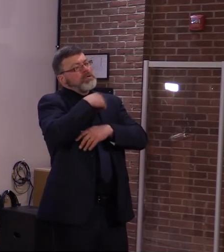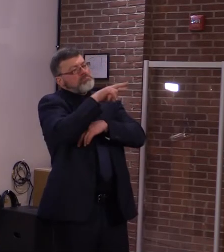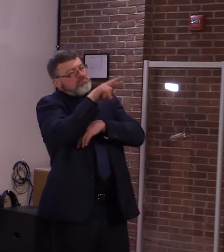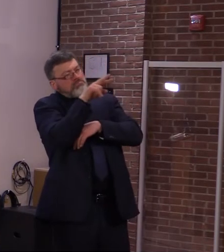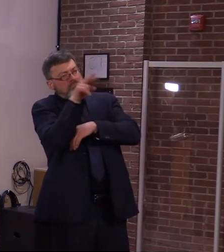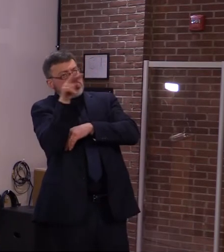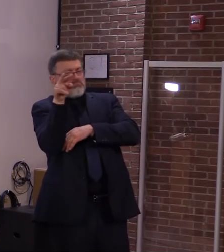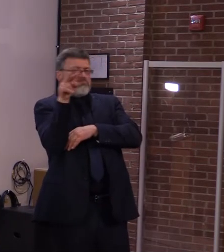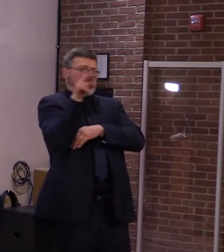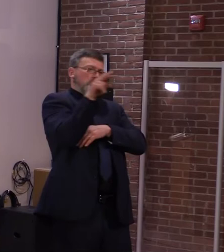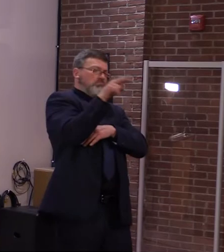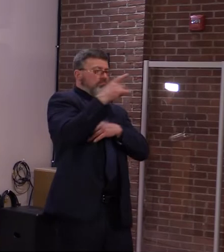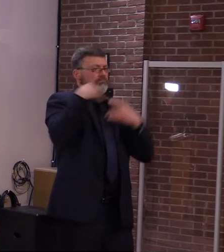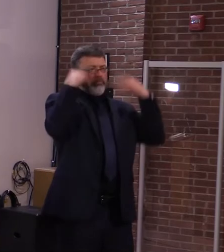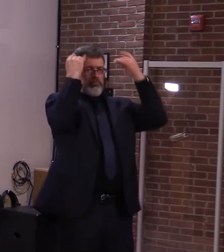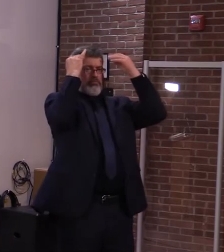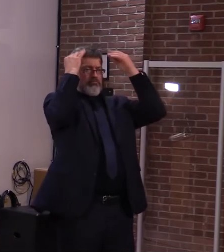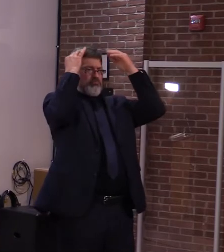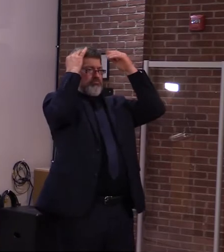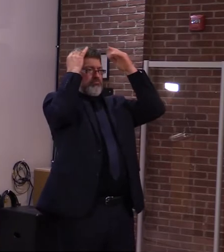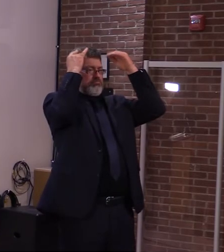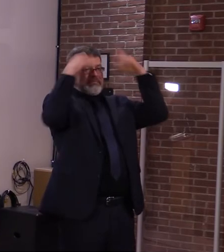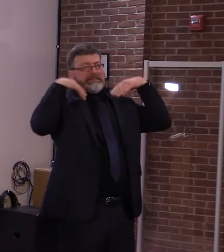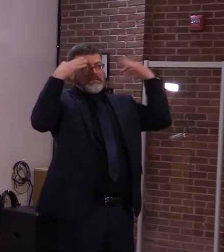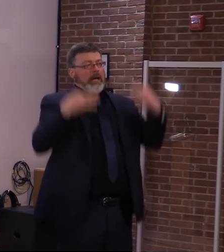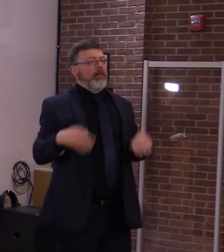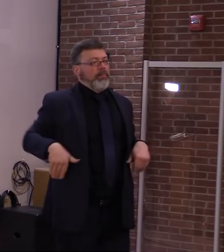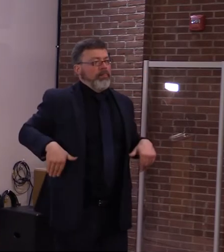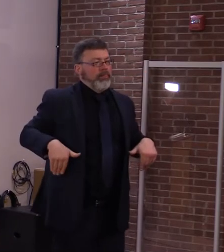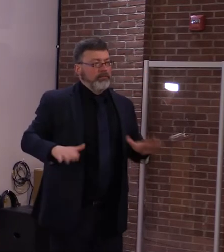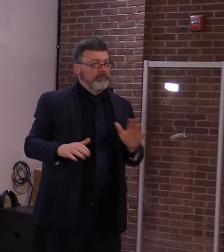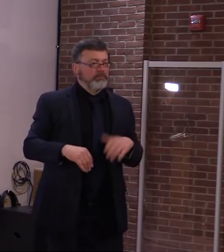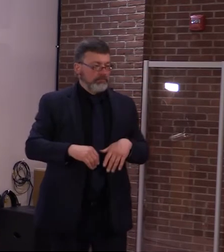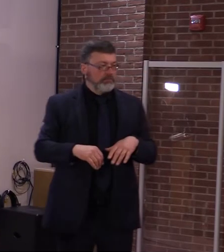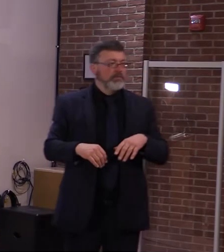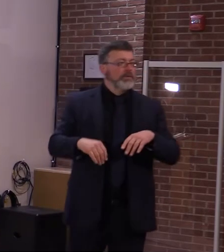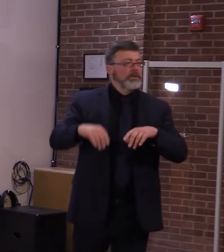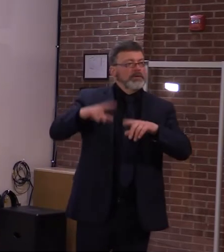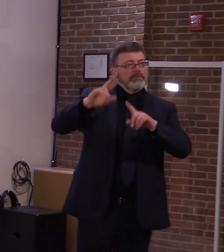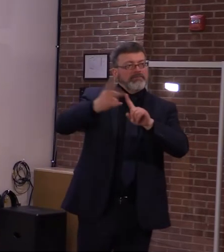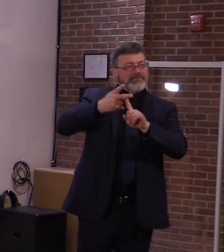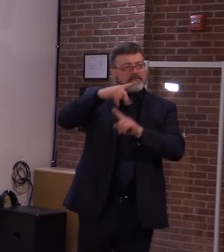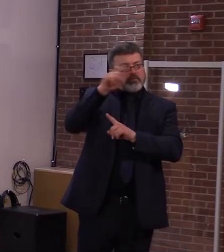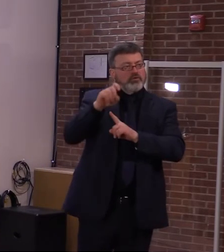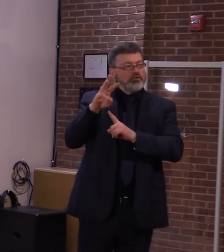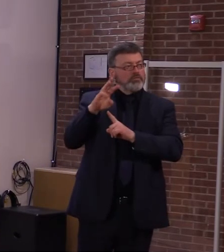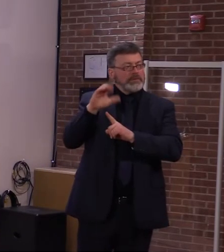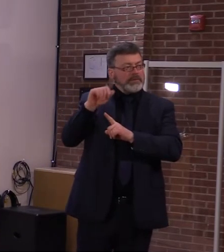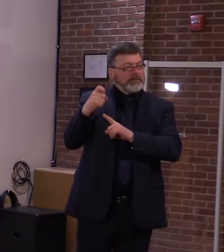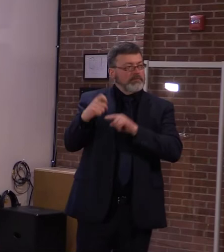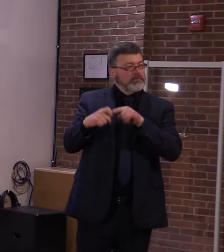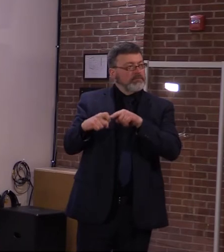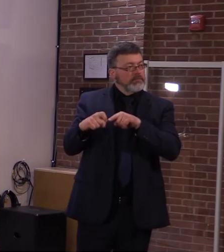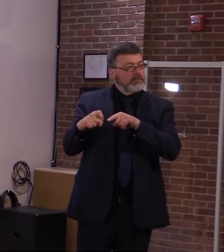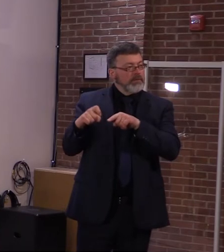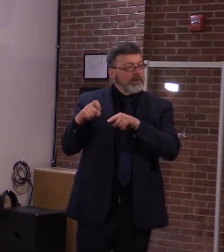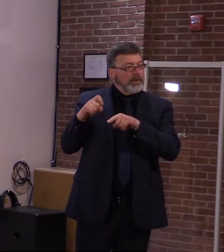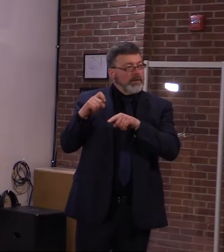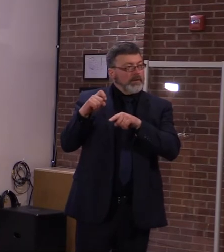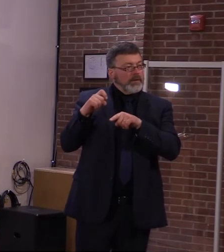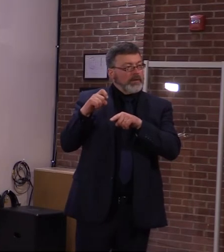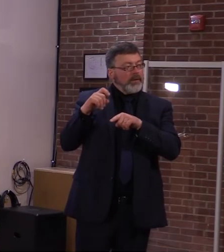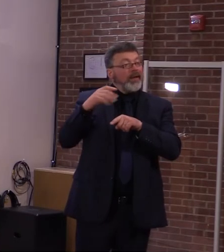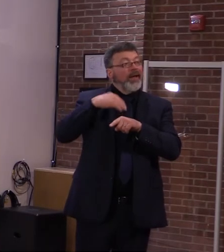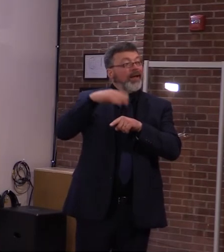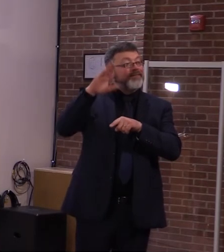And a second question for you. House Bill 128, or the LGBTQ Panic Defense Bill, is moving through the legislature right now. If that reaches